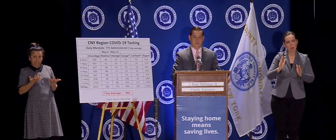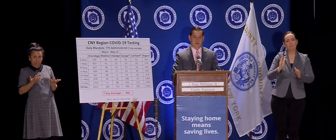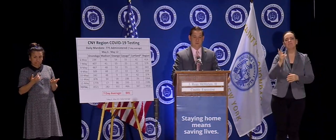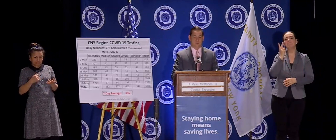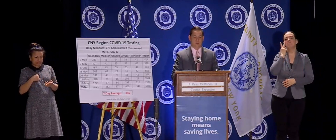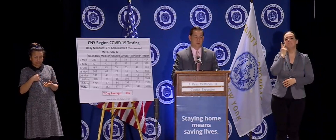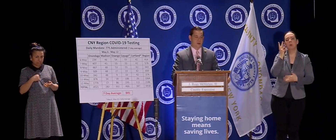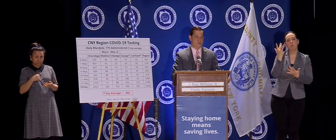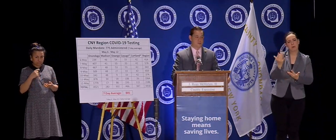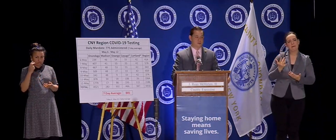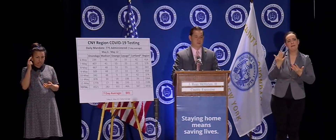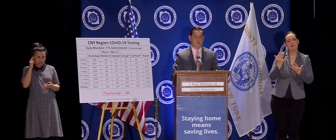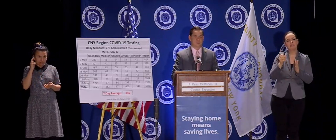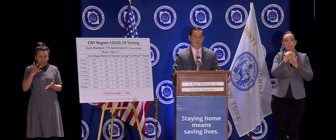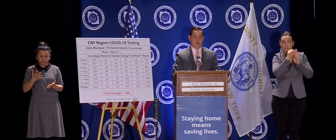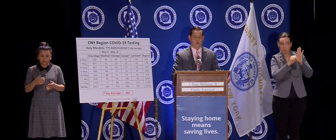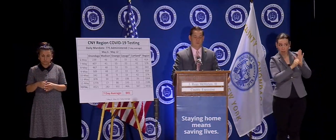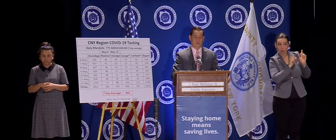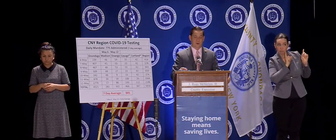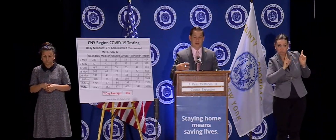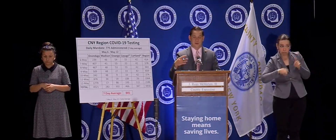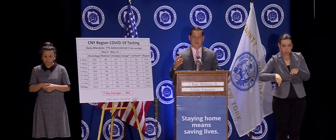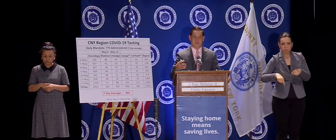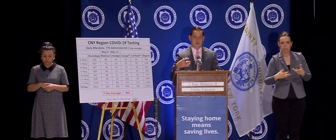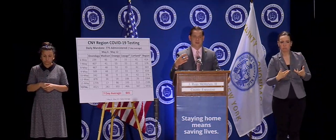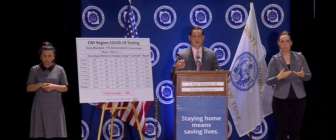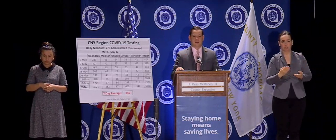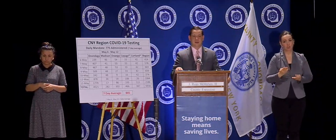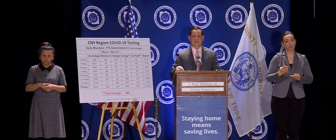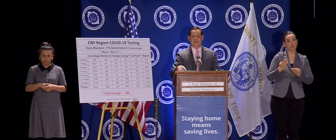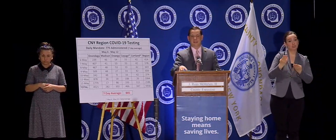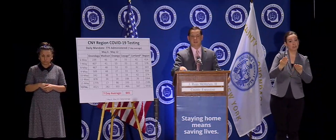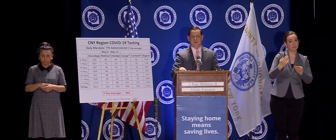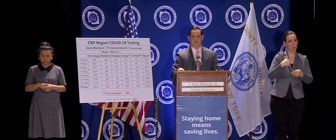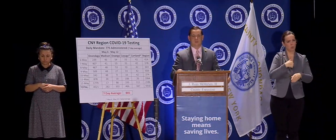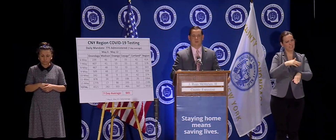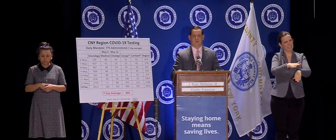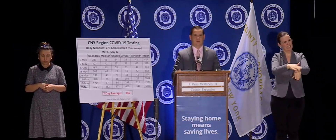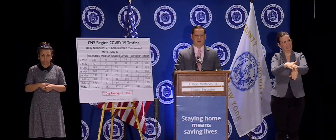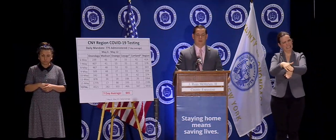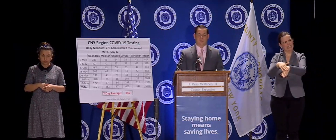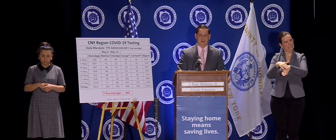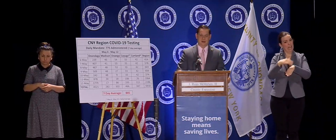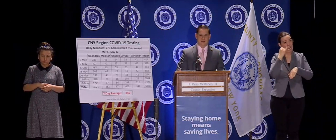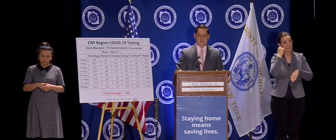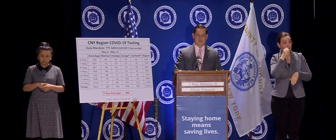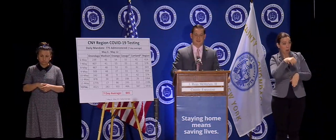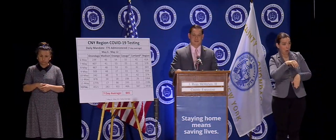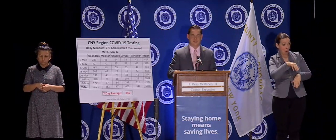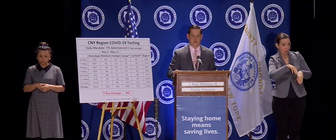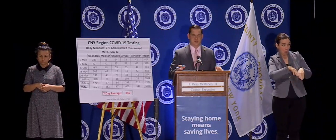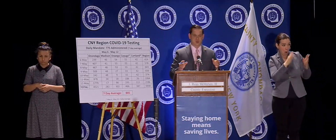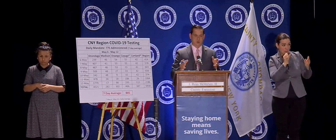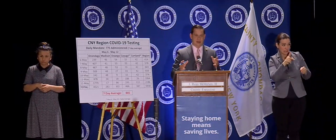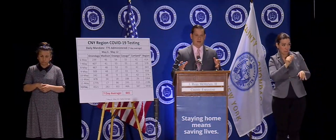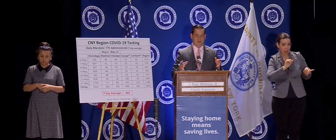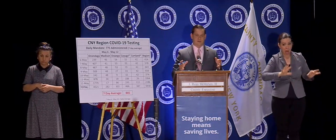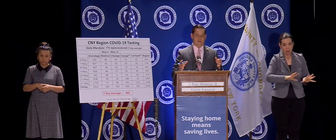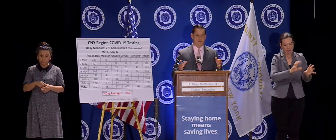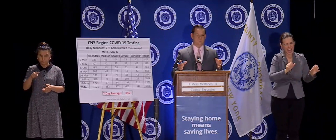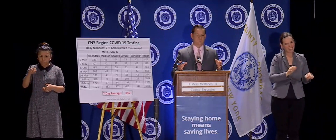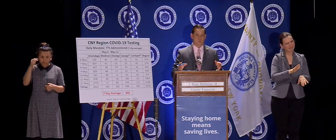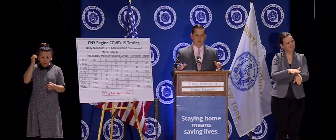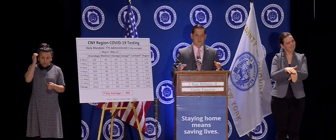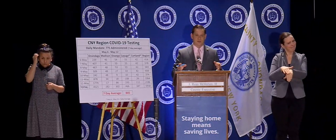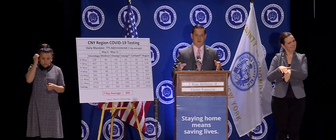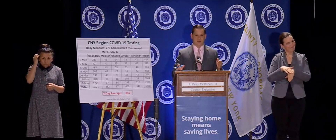I would be cautious. But hopefully, but again, this is it's easy, remember, and this is just the reality of